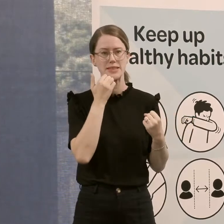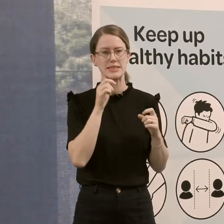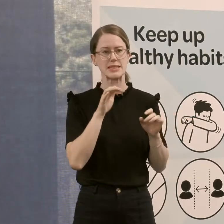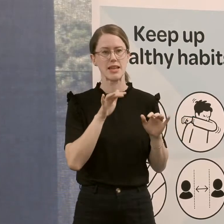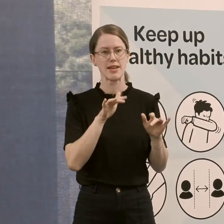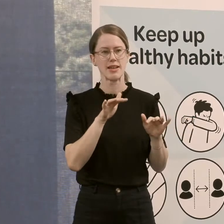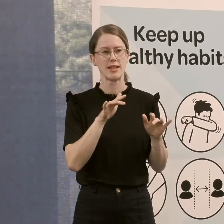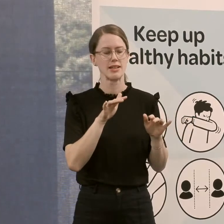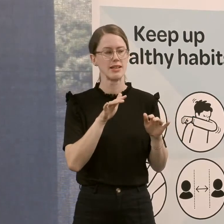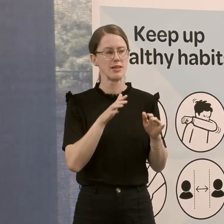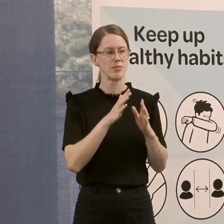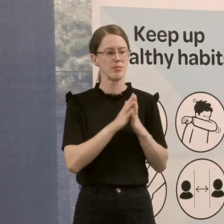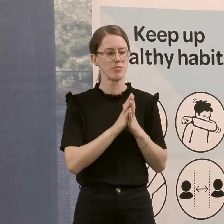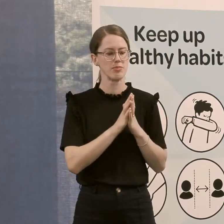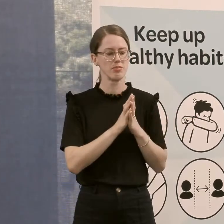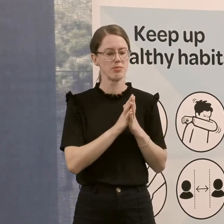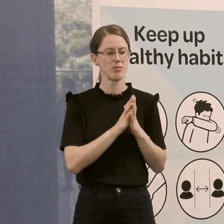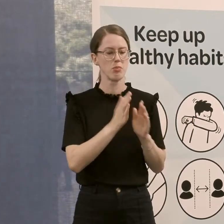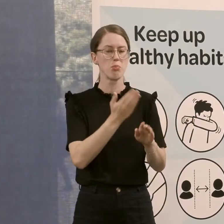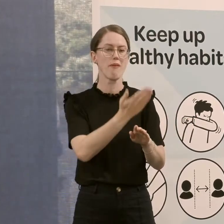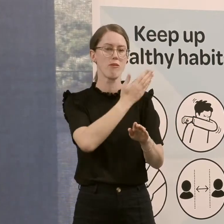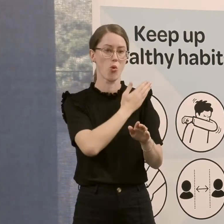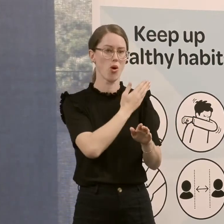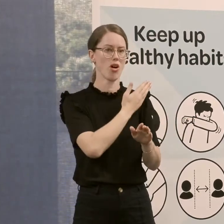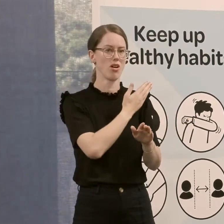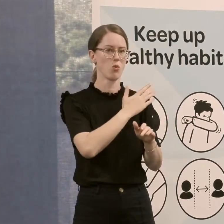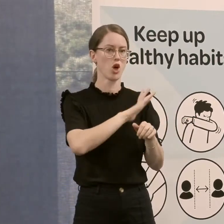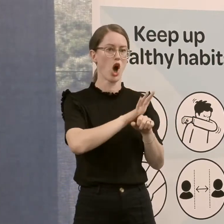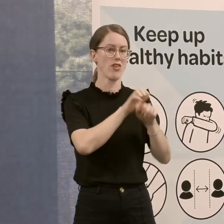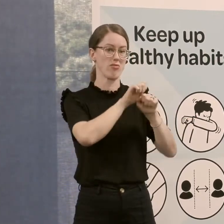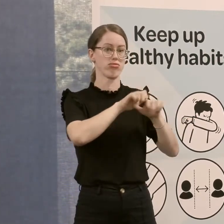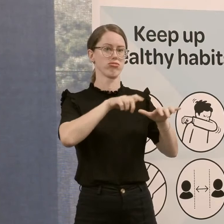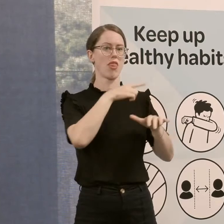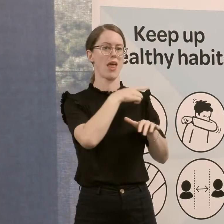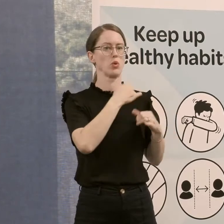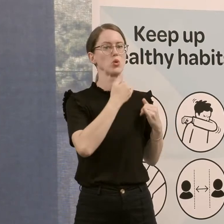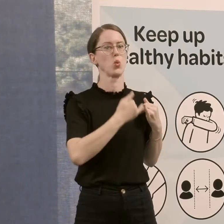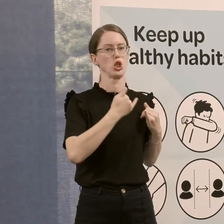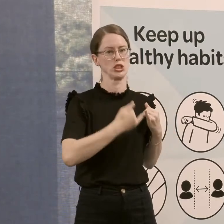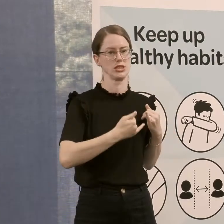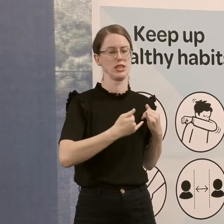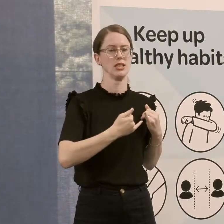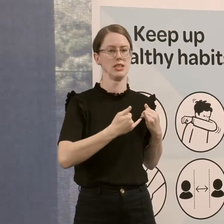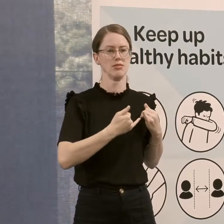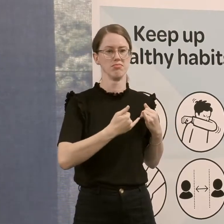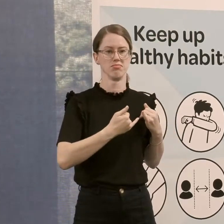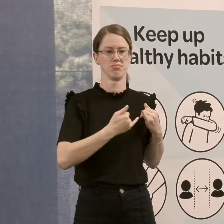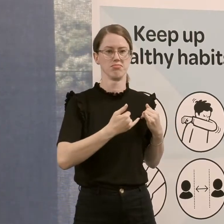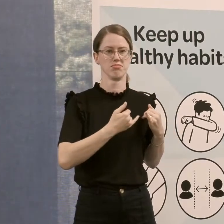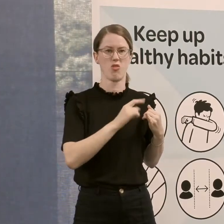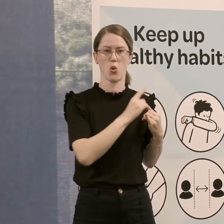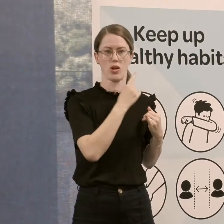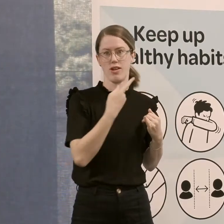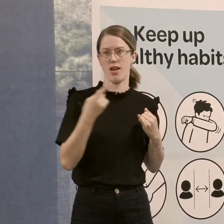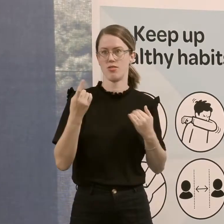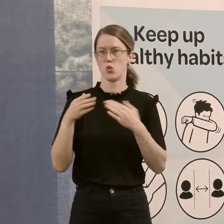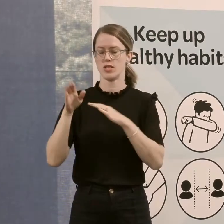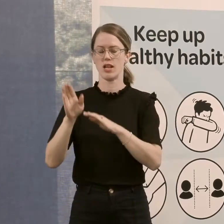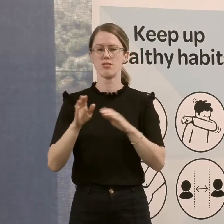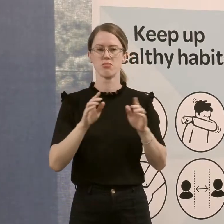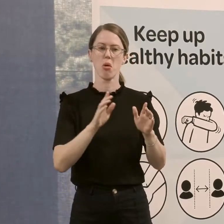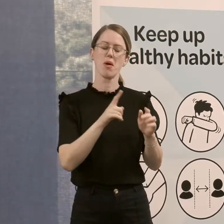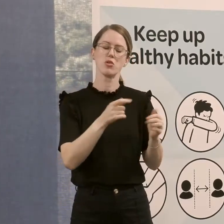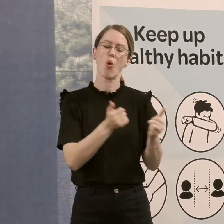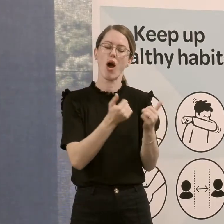are less severe than they were right in the middle of the big early outbreak in Auckland and indeed around the country,